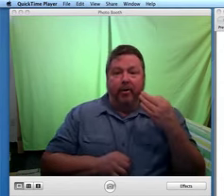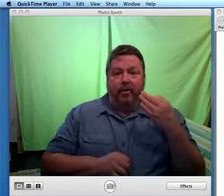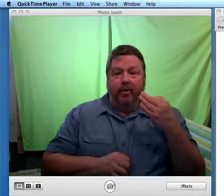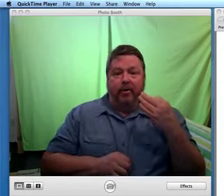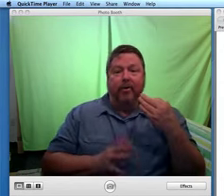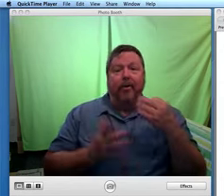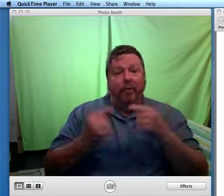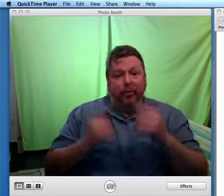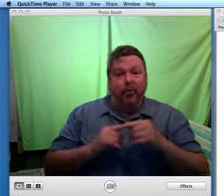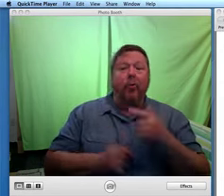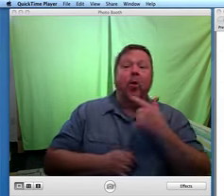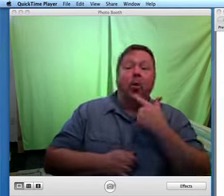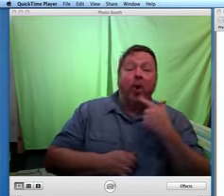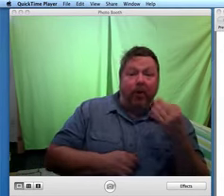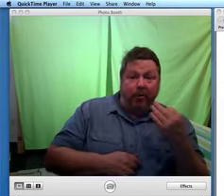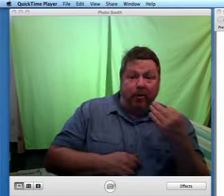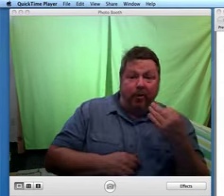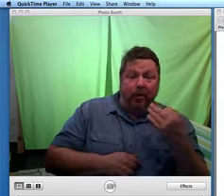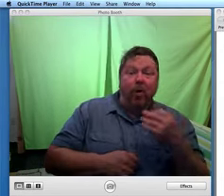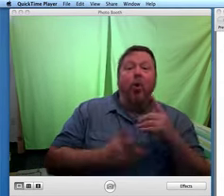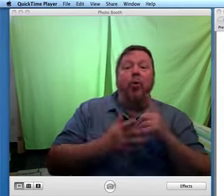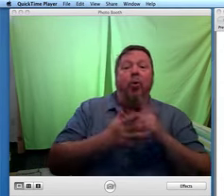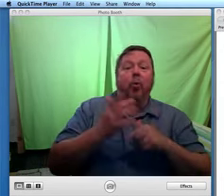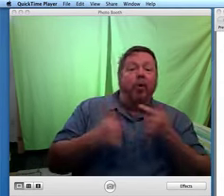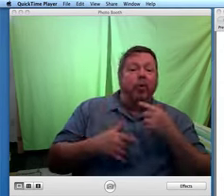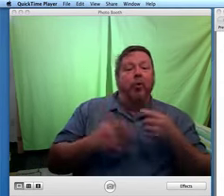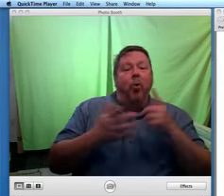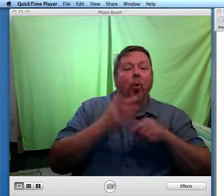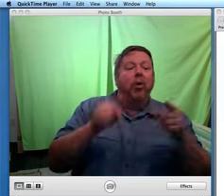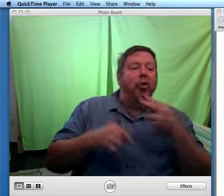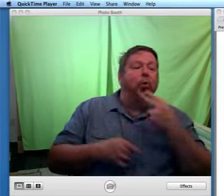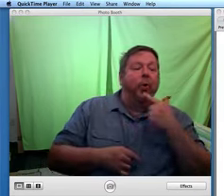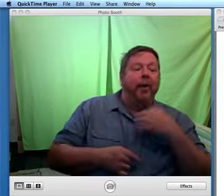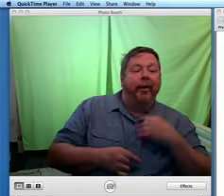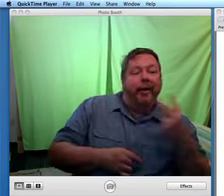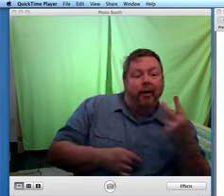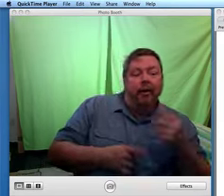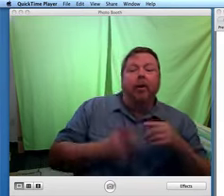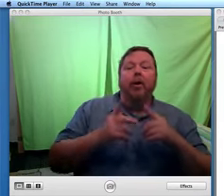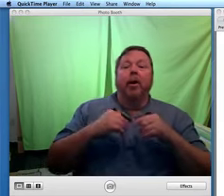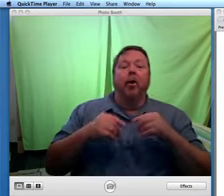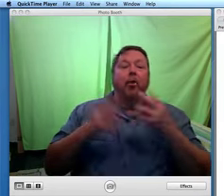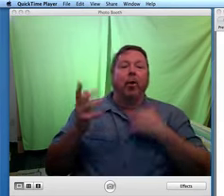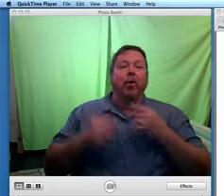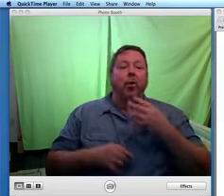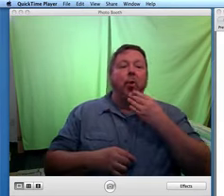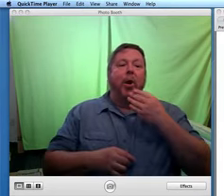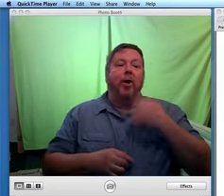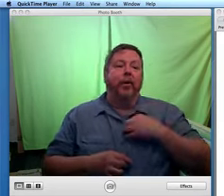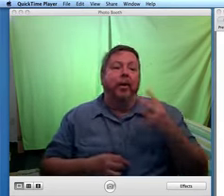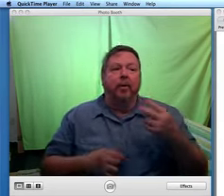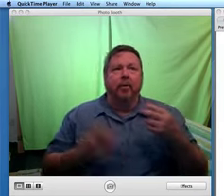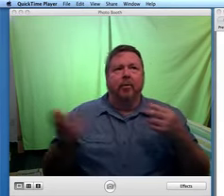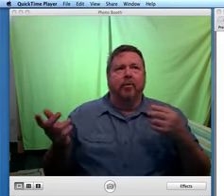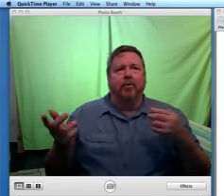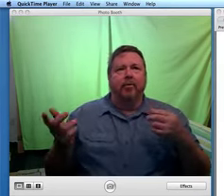where, as opposed to where. Like, what are you wearing? What are you